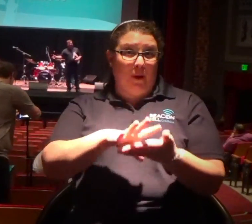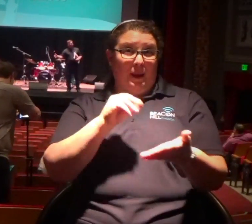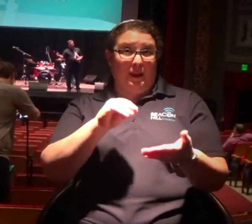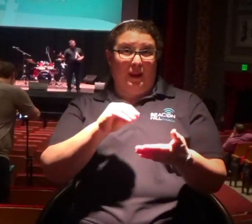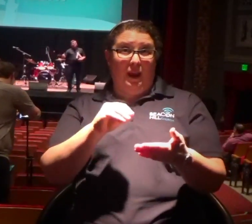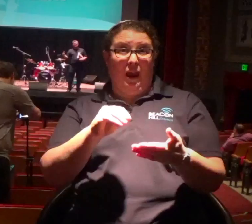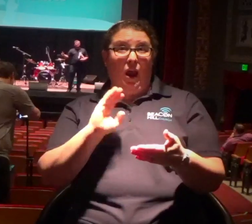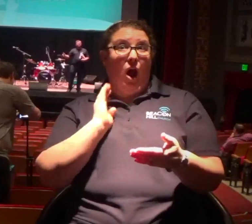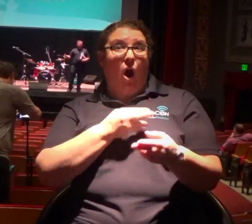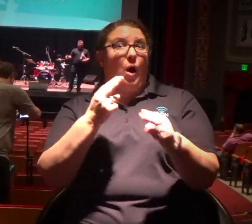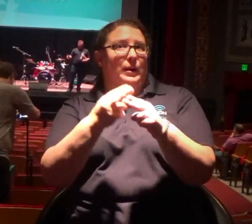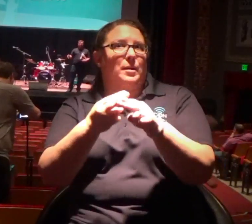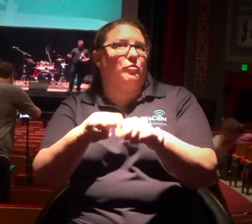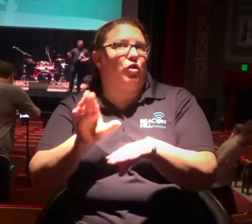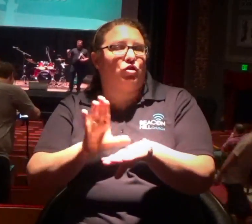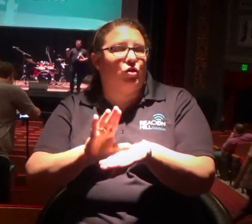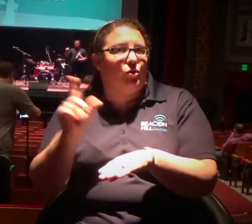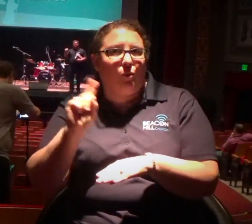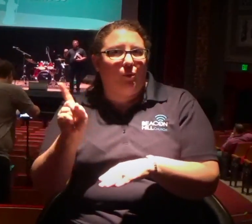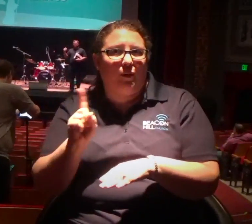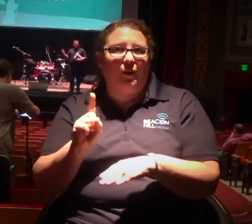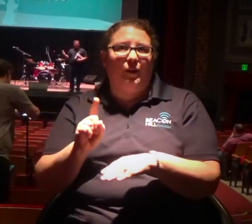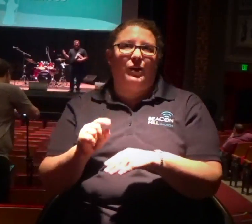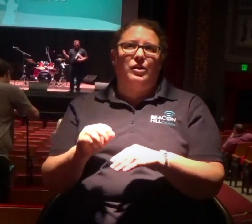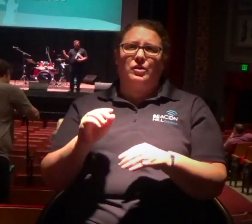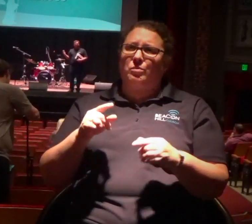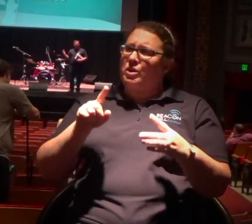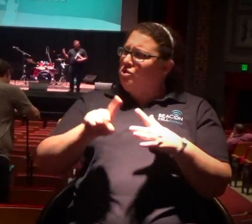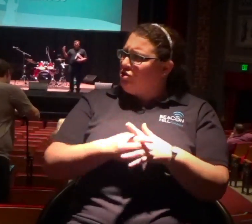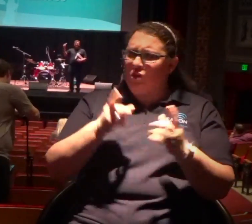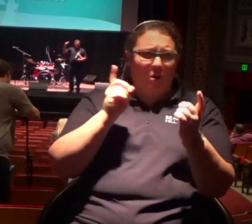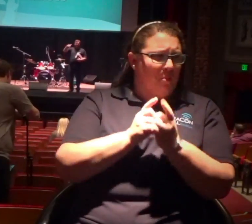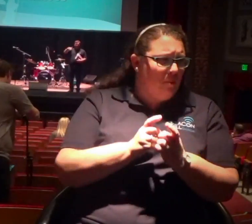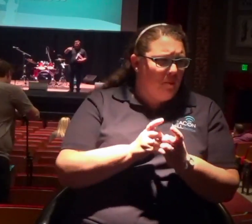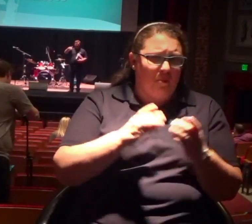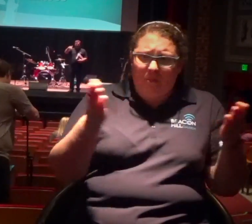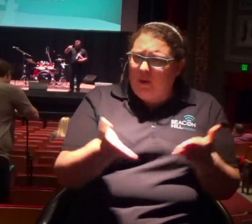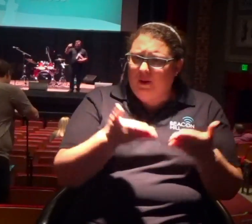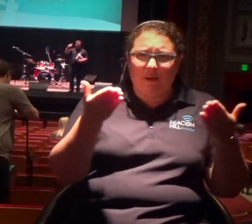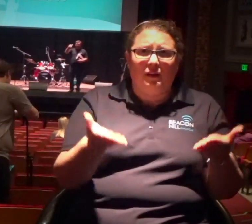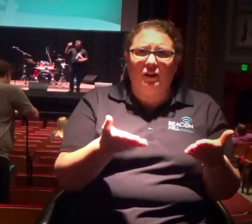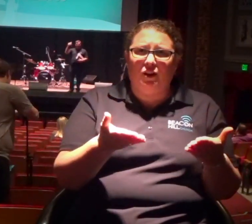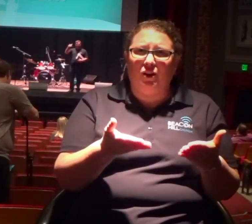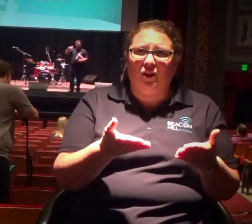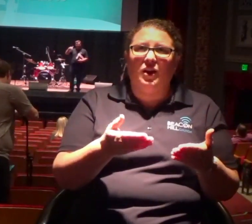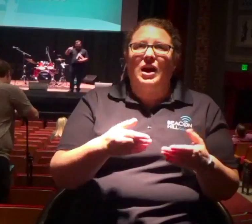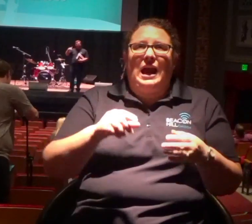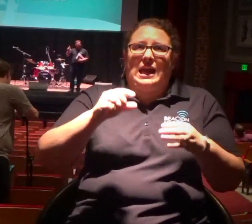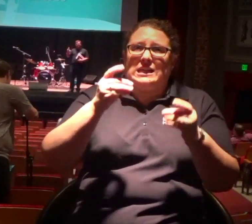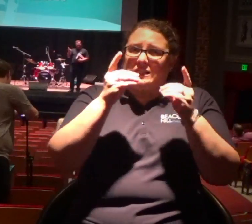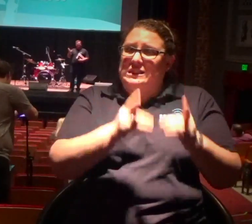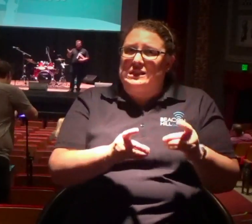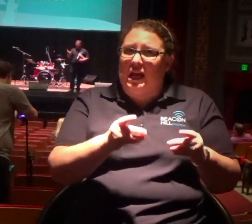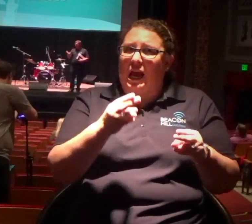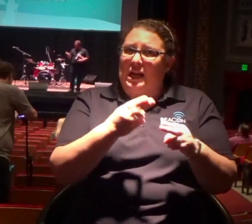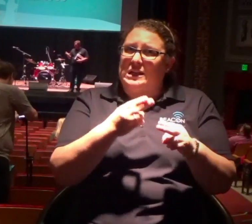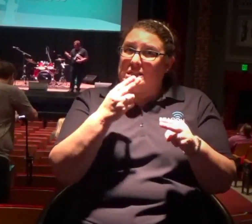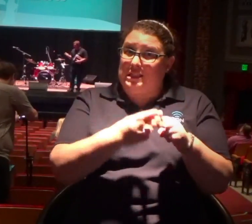Like, where did Beacon Hill come from? Did we just start meeting here and we decided to name ourselves after the theater? Really, the answer is no, we didn't